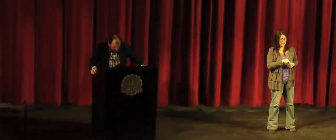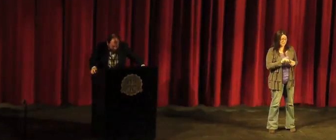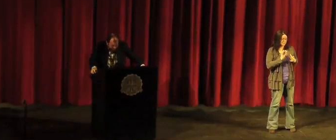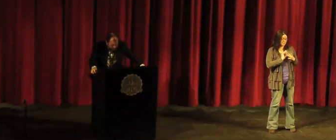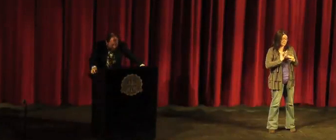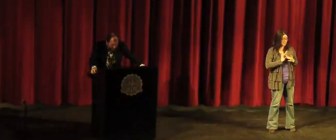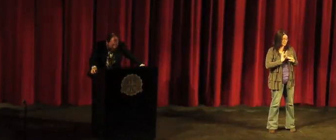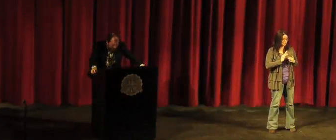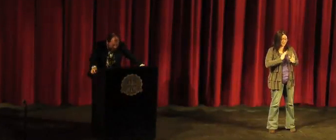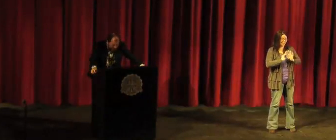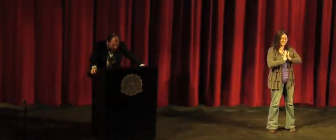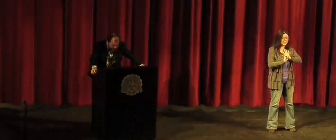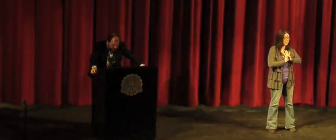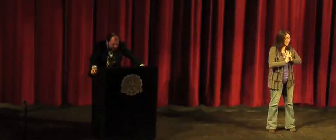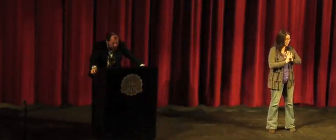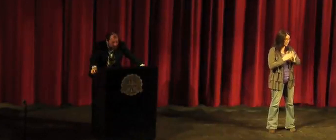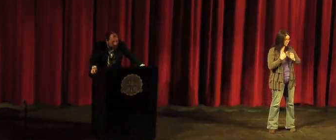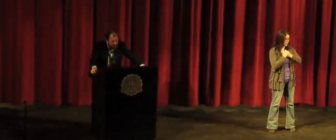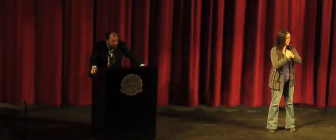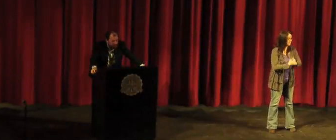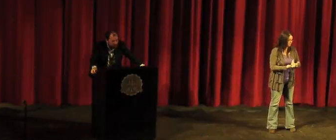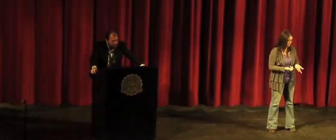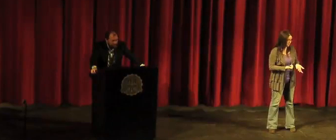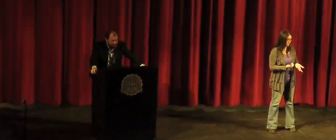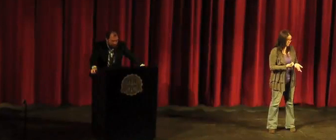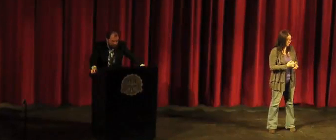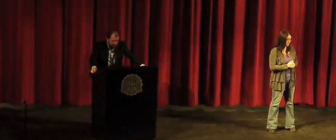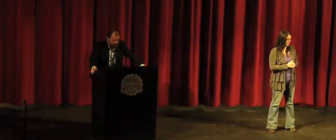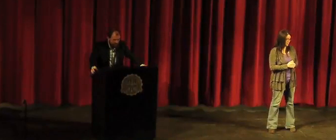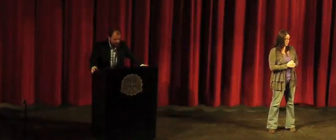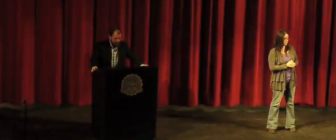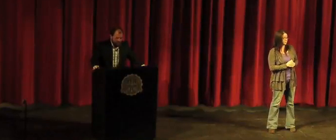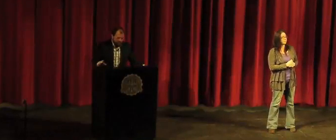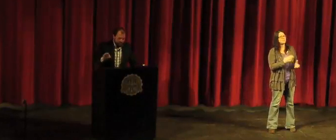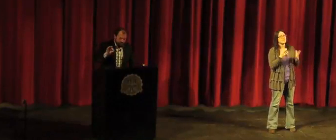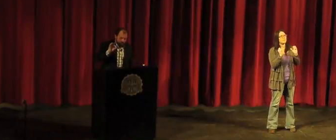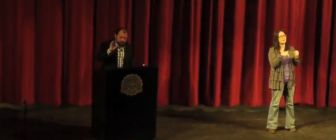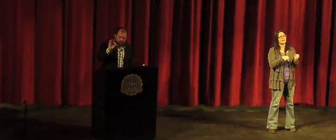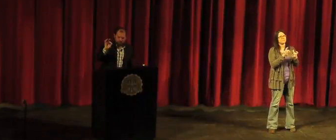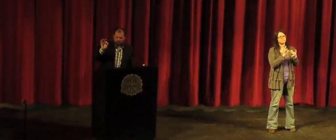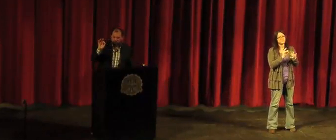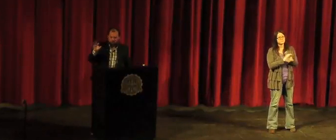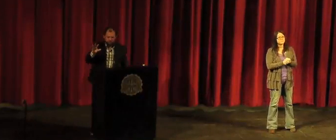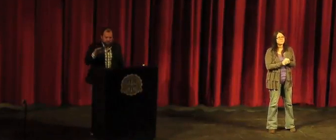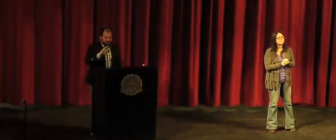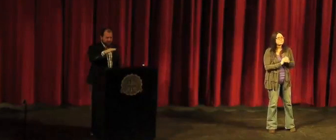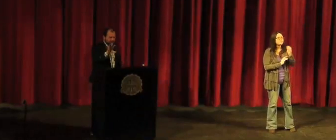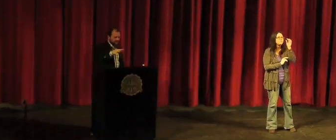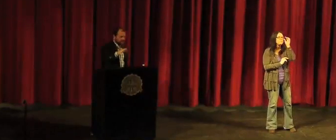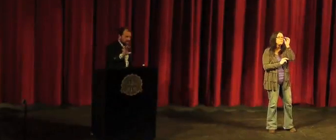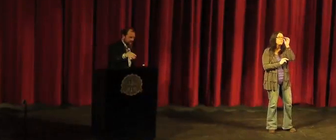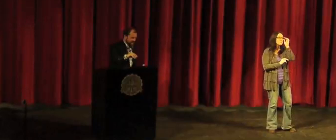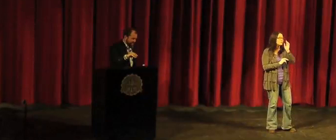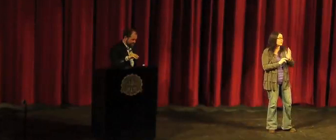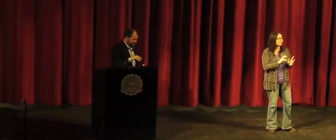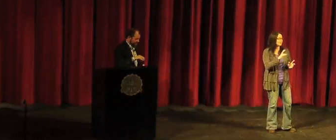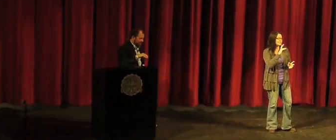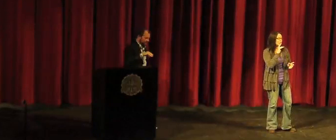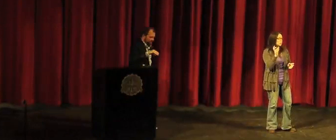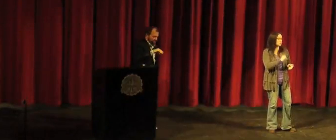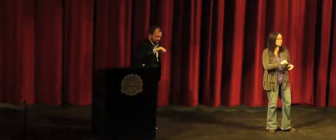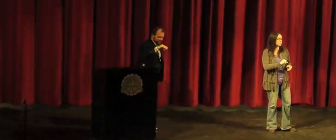our identity and our loves. Maybe we could put it this way. There was an old sexist